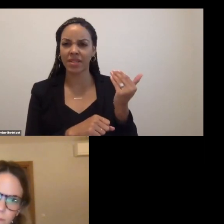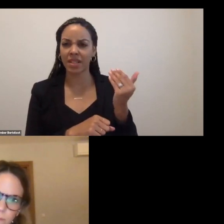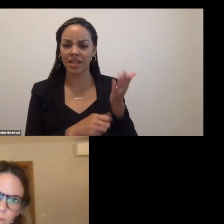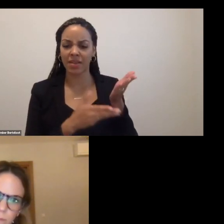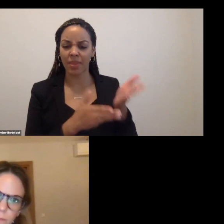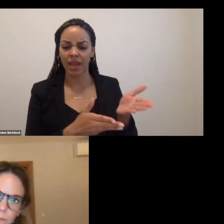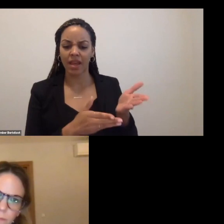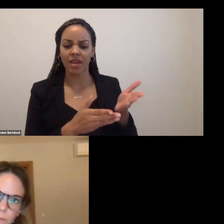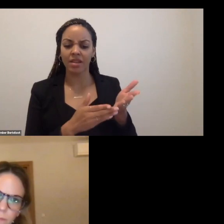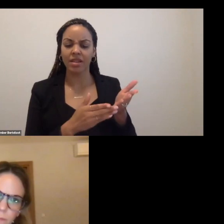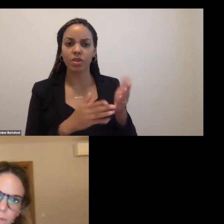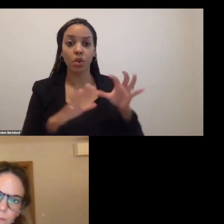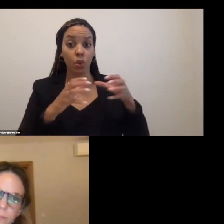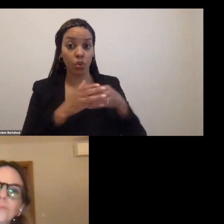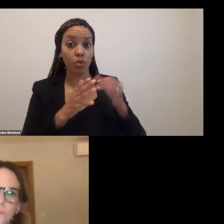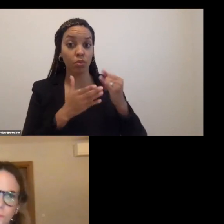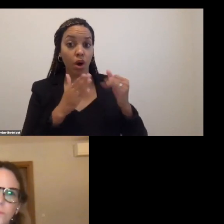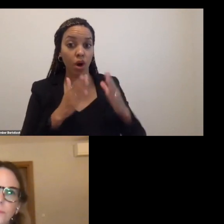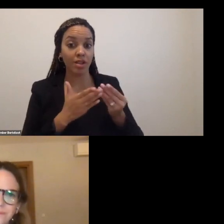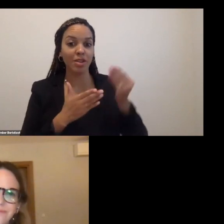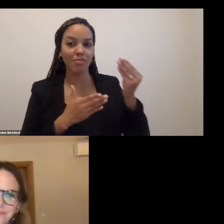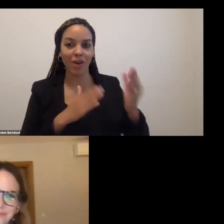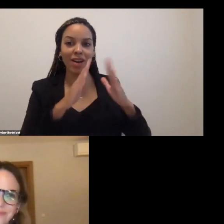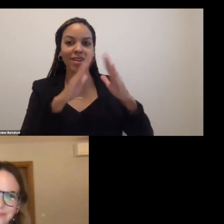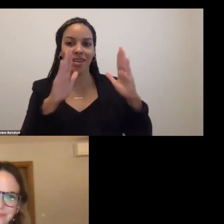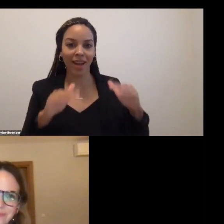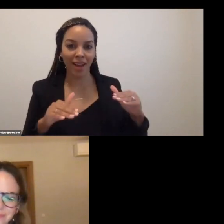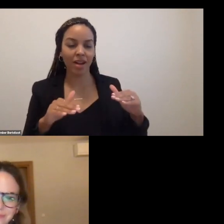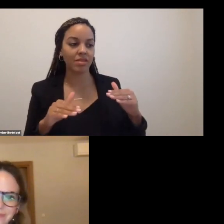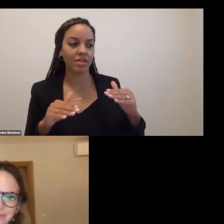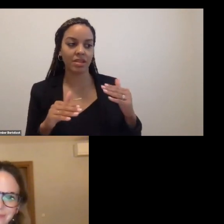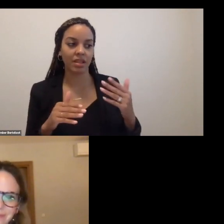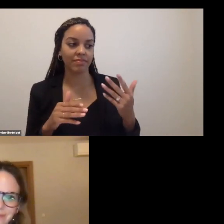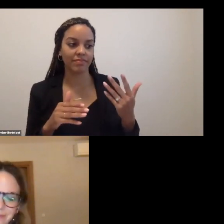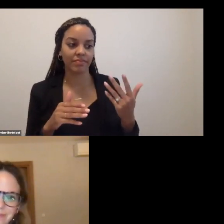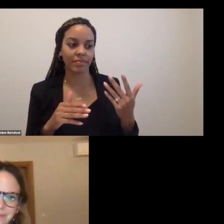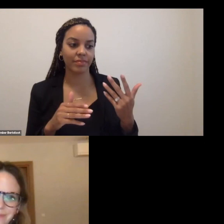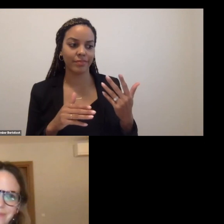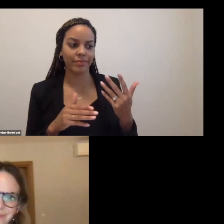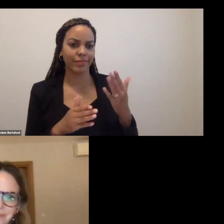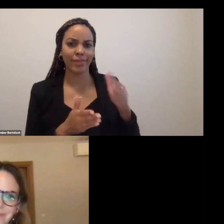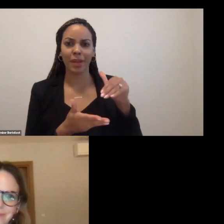It's a group of artists who bought a house which is really in the middle of a forest, which